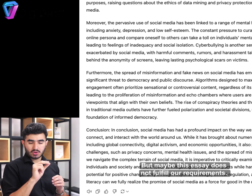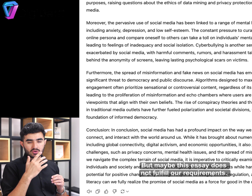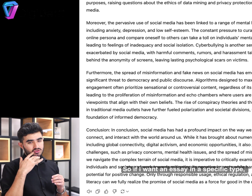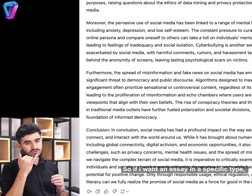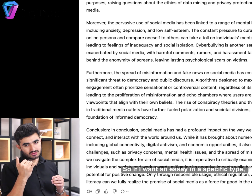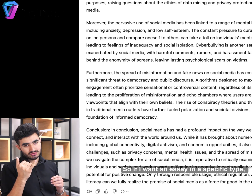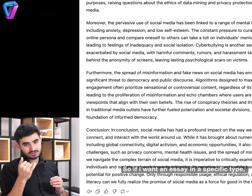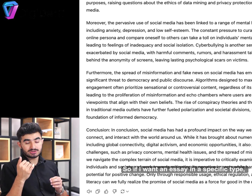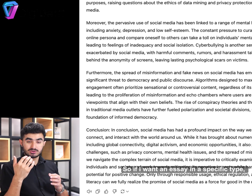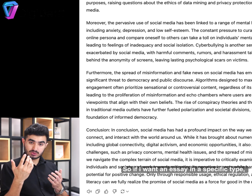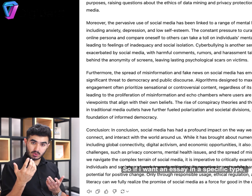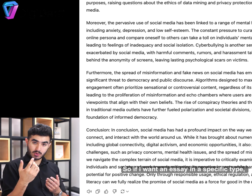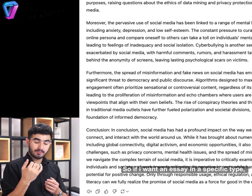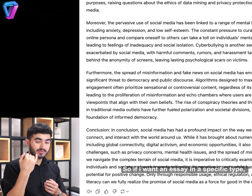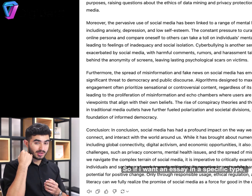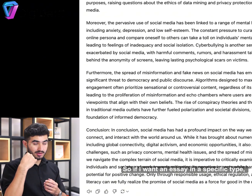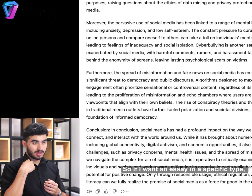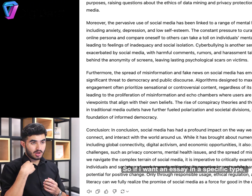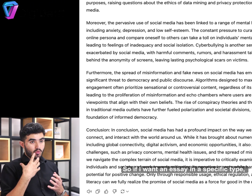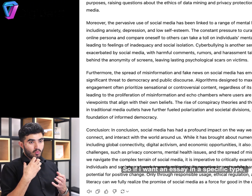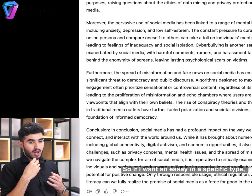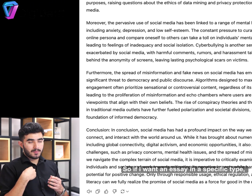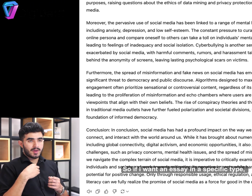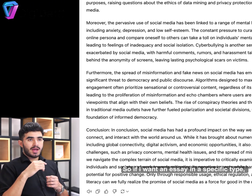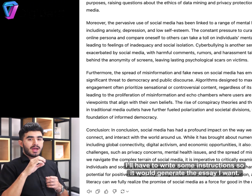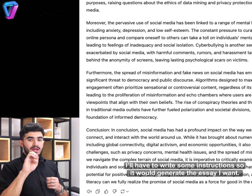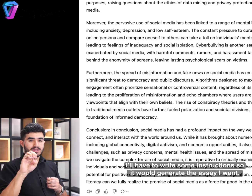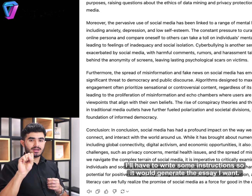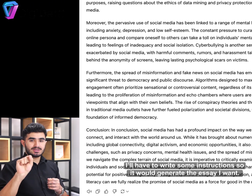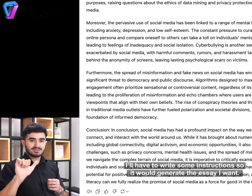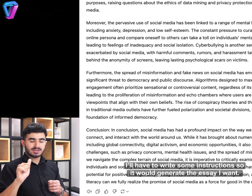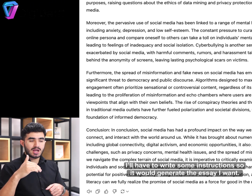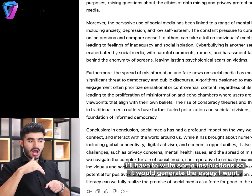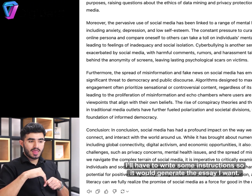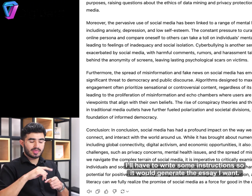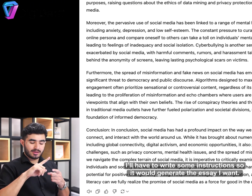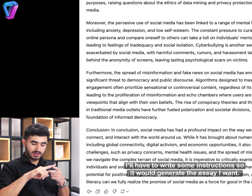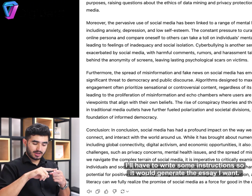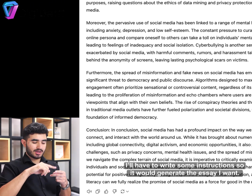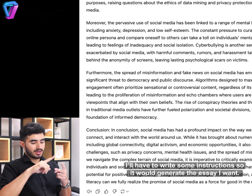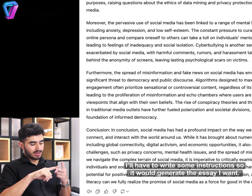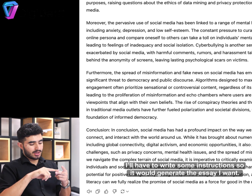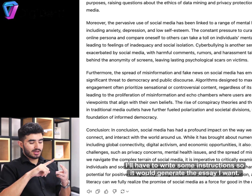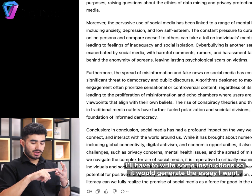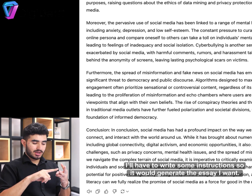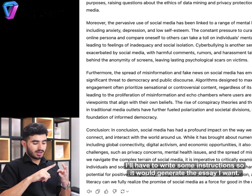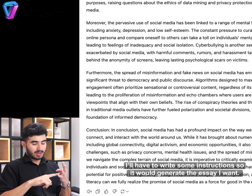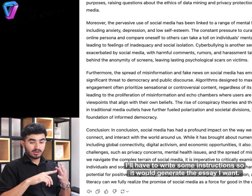So if I want an essay in a specific type, I'll have to write some instructions so it would generate the essay I want.